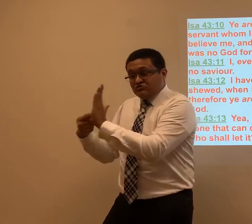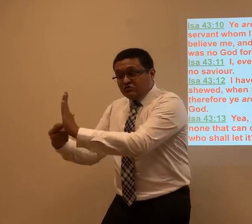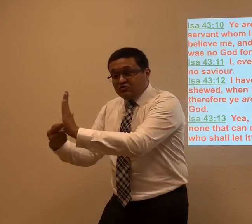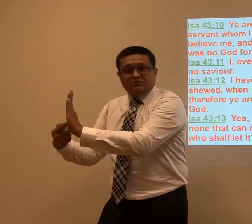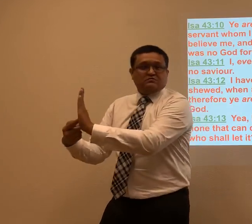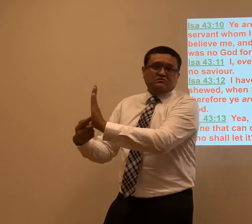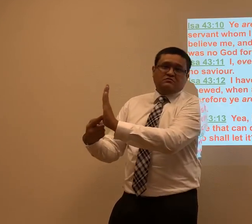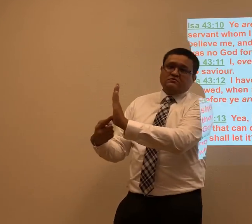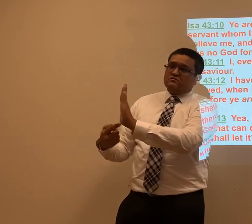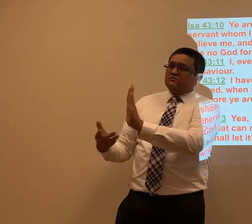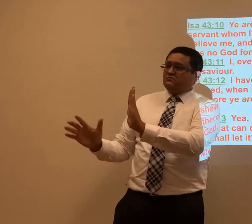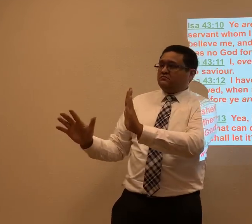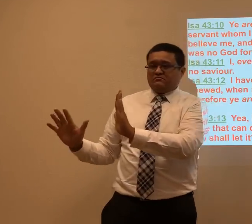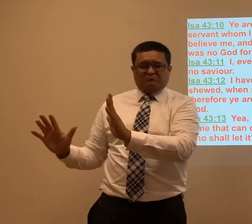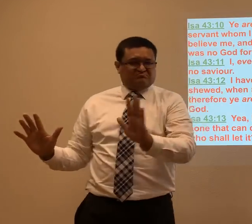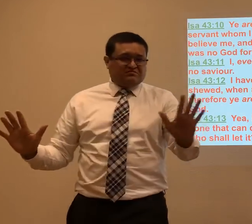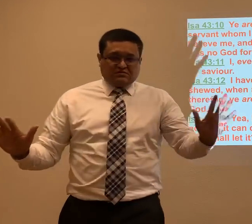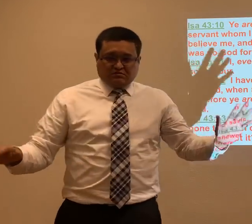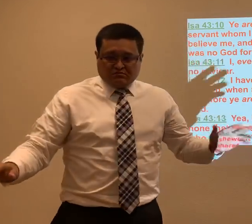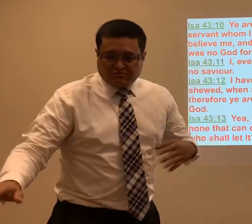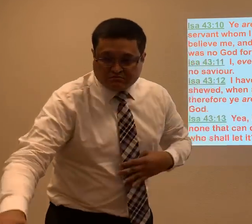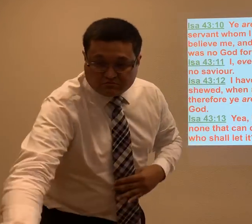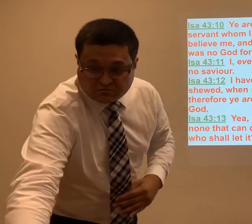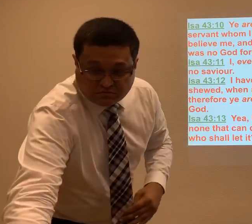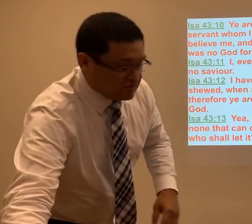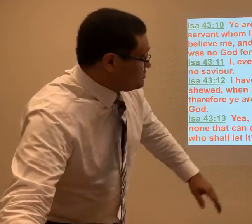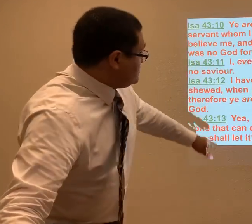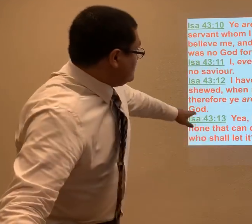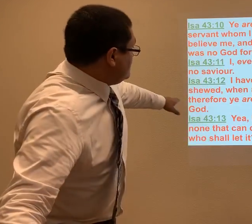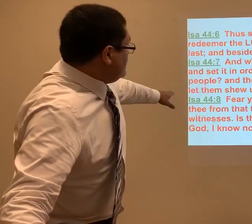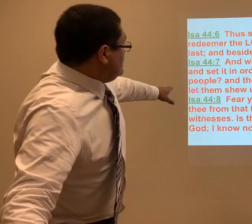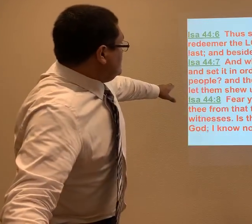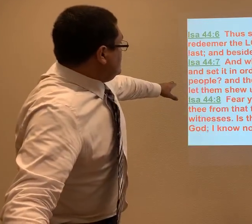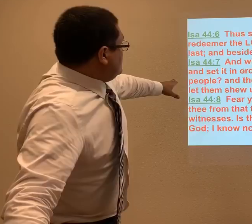we are to teach and help and show people this truth.